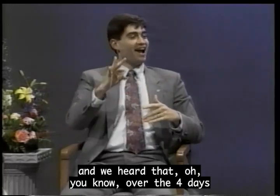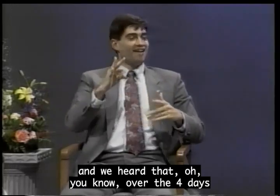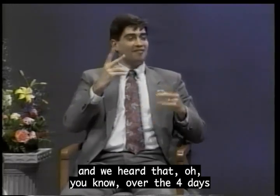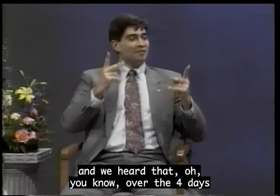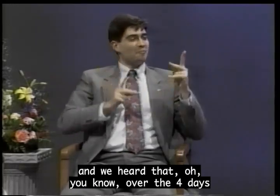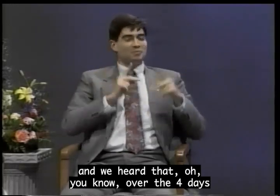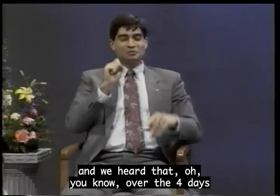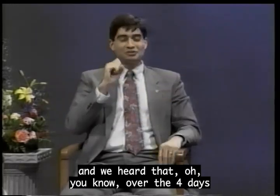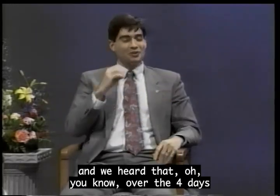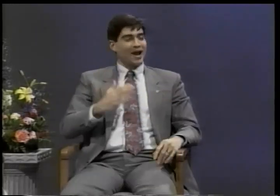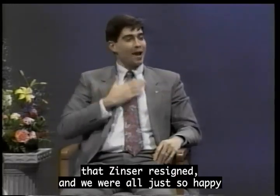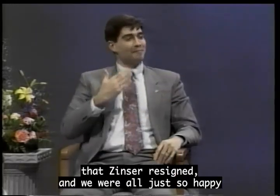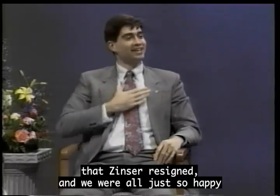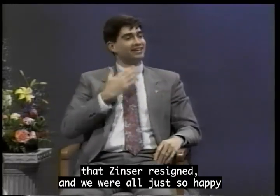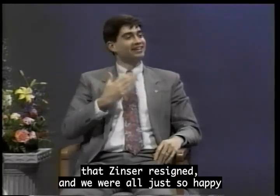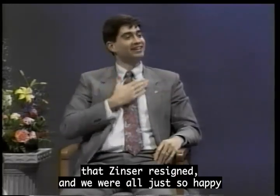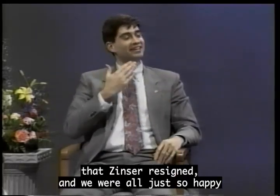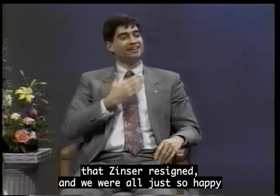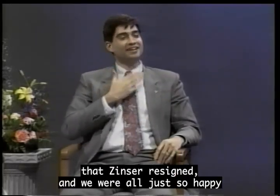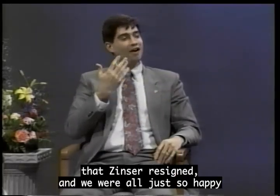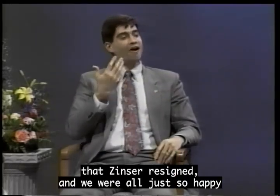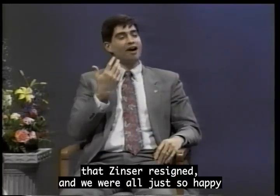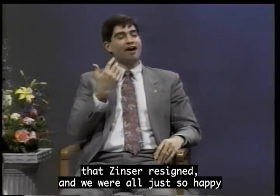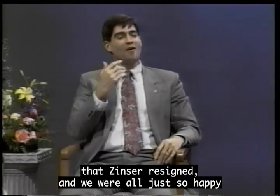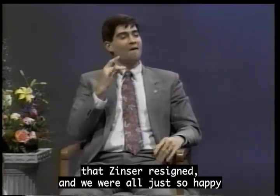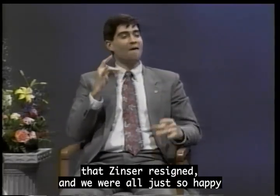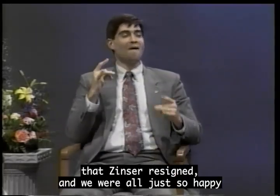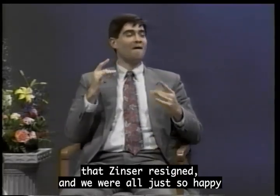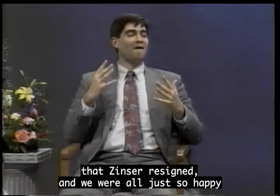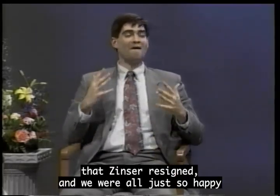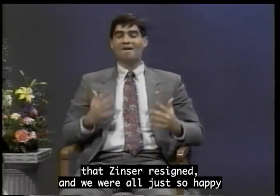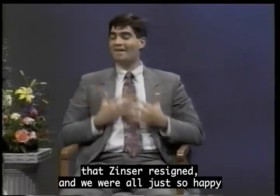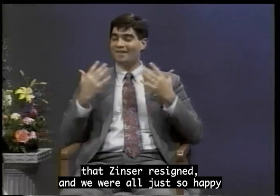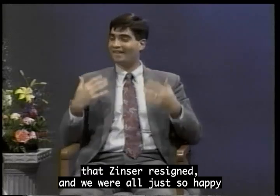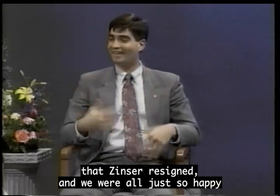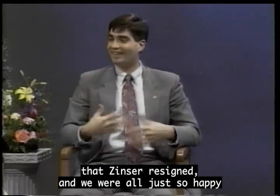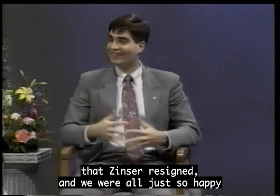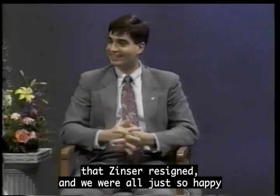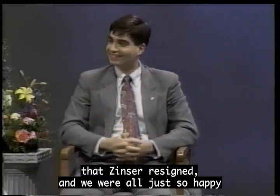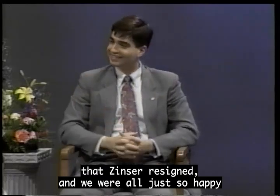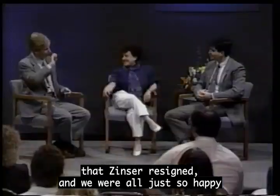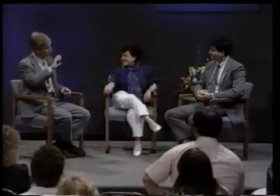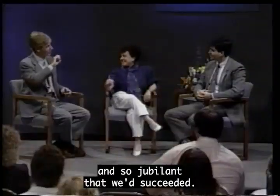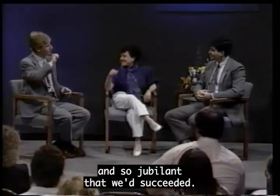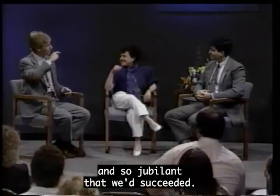and we were all just so happy and so jubilant that we'd succeeded. It was just inspiring.